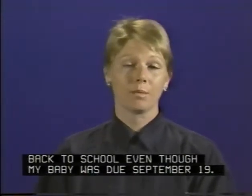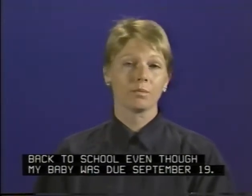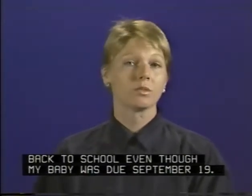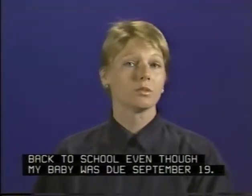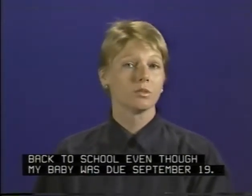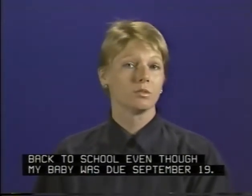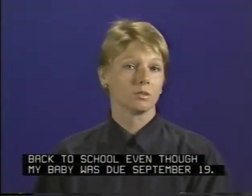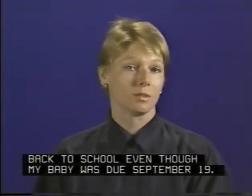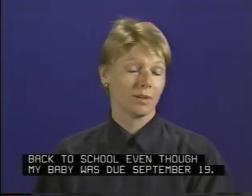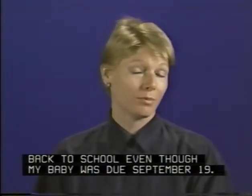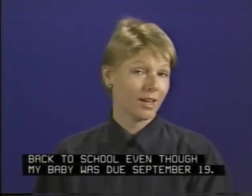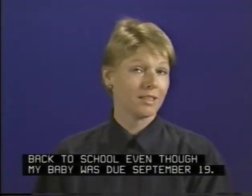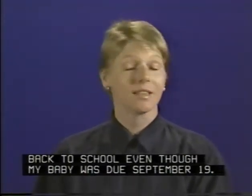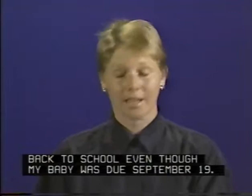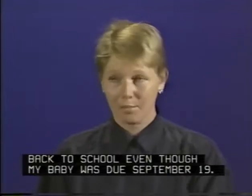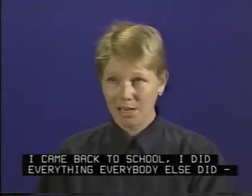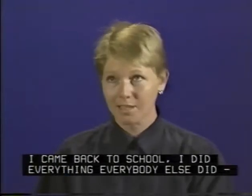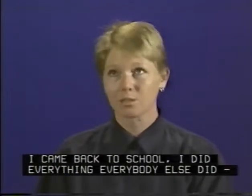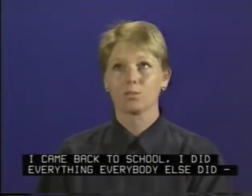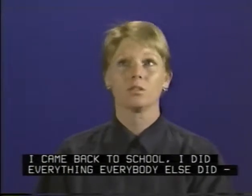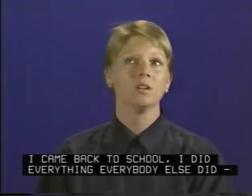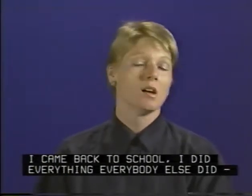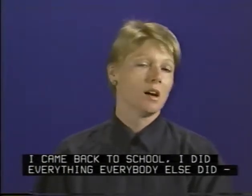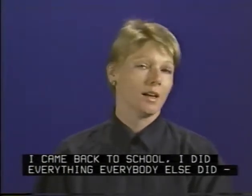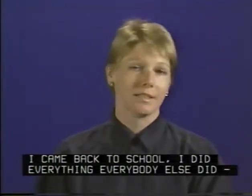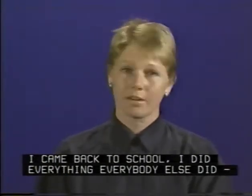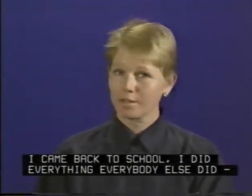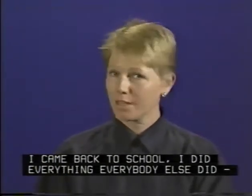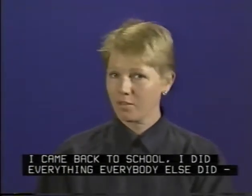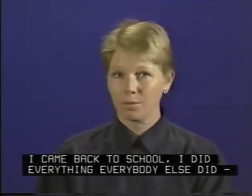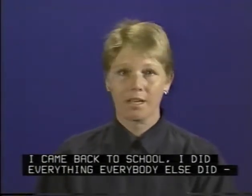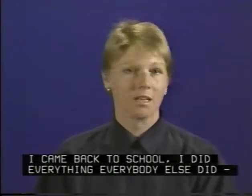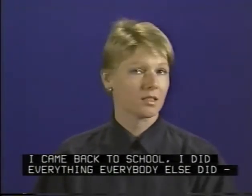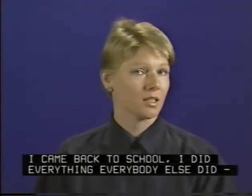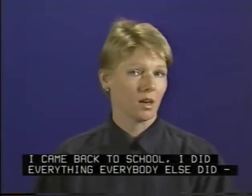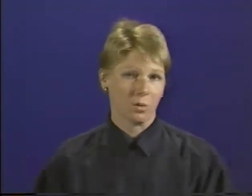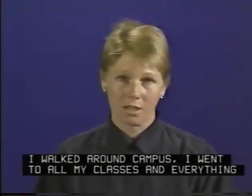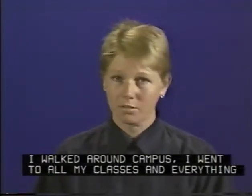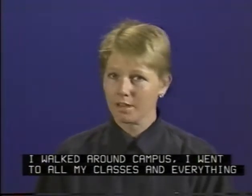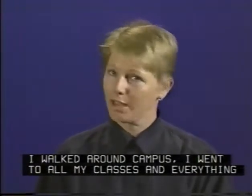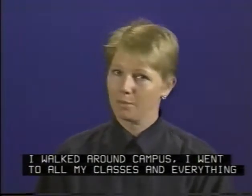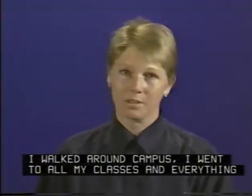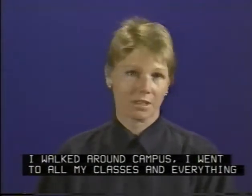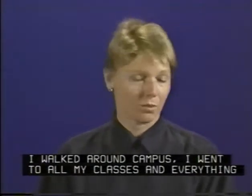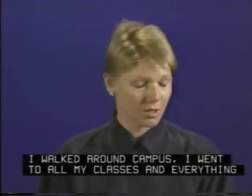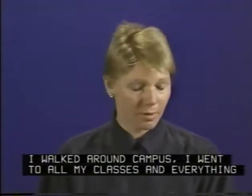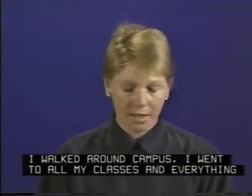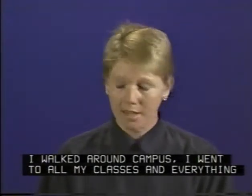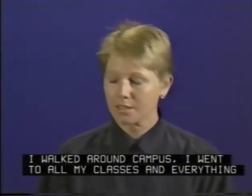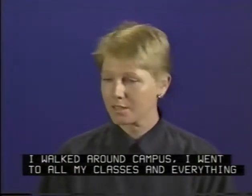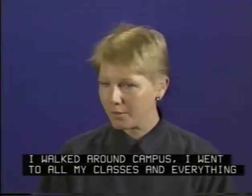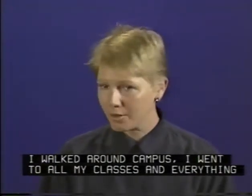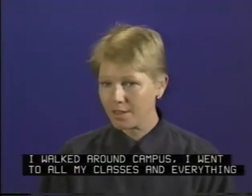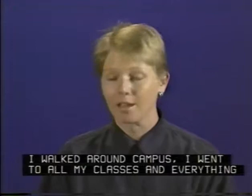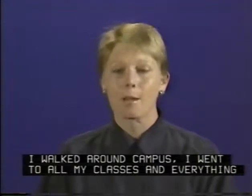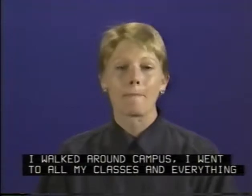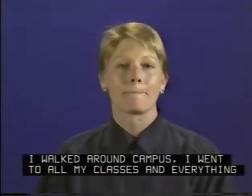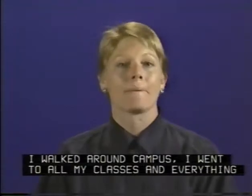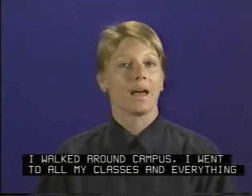was due September 19th. I came back to school. I did everything everybody else did. I walked around campus. I went to all my classes and everything. I had